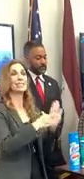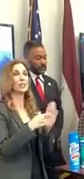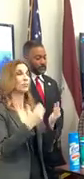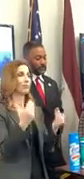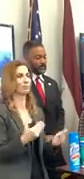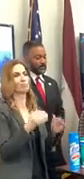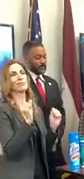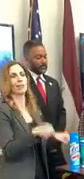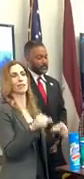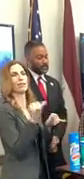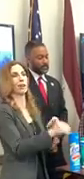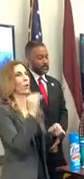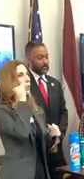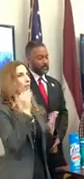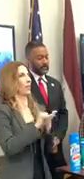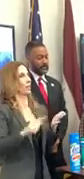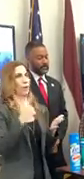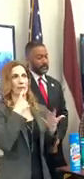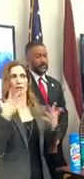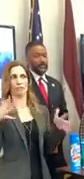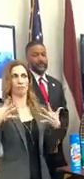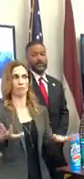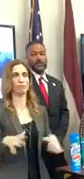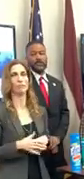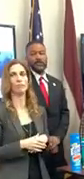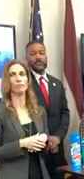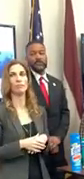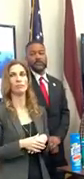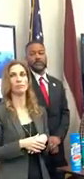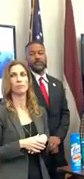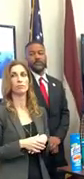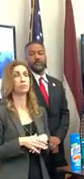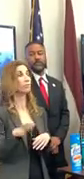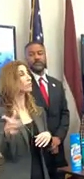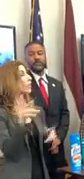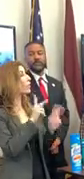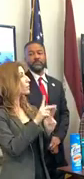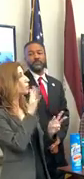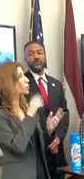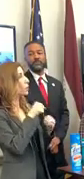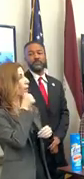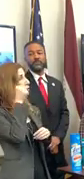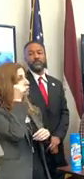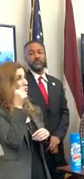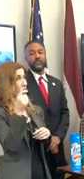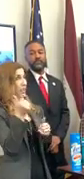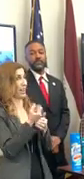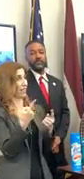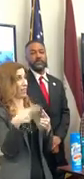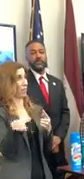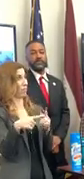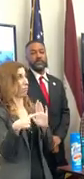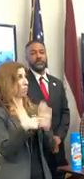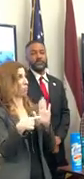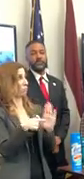able to stay at home, and that's all I'm going to say about it. Of the patients that were talked about yesterday, are any of them showing symptoms?